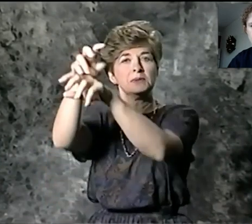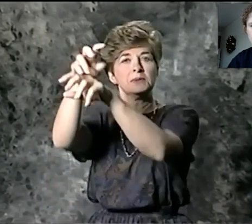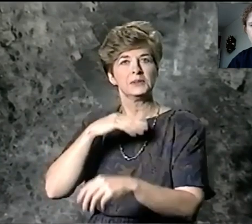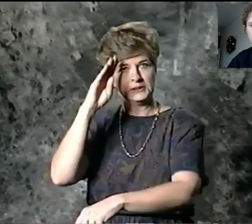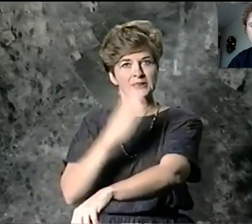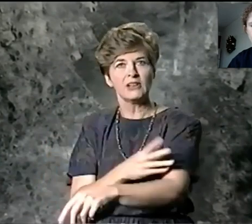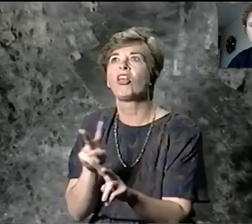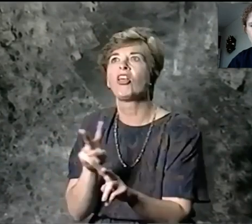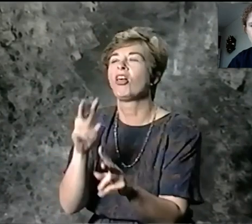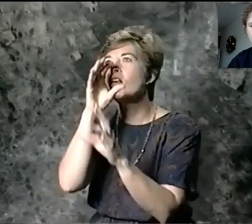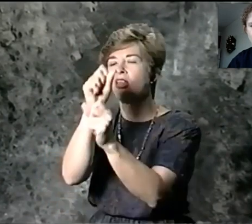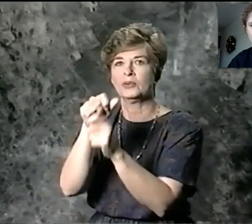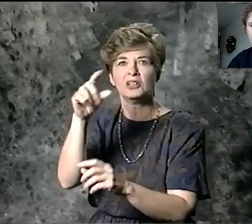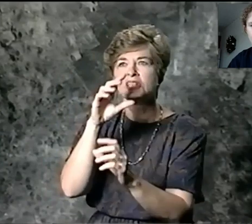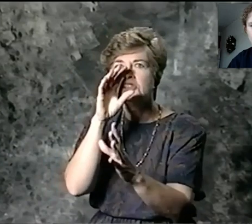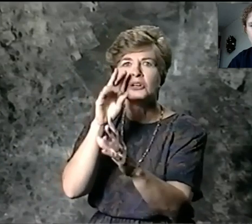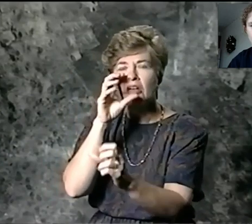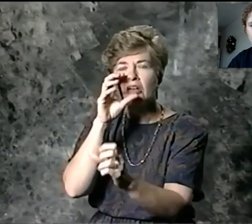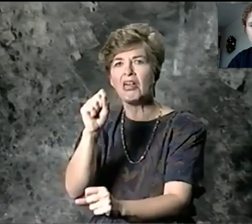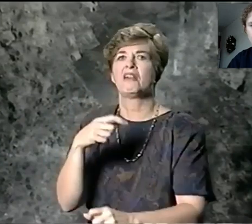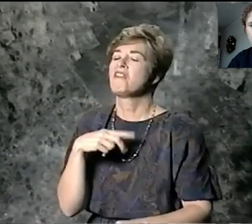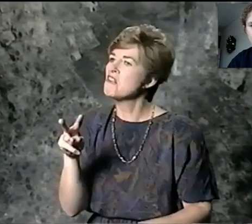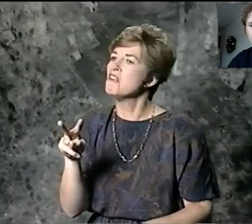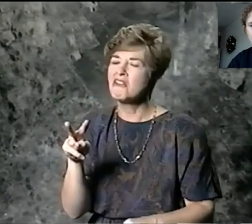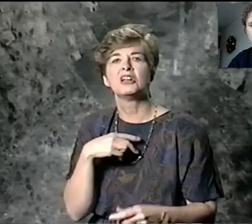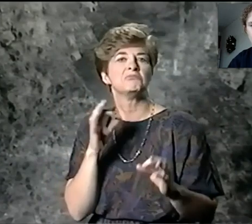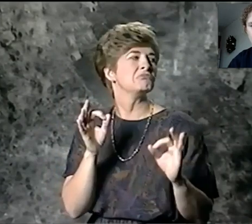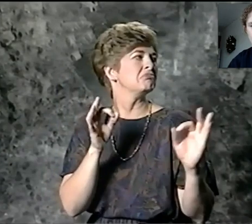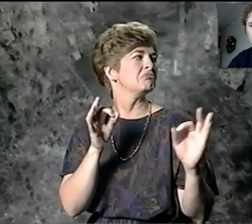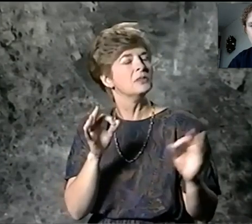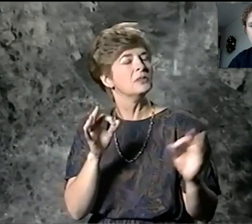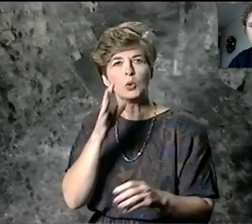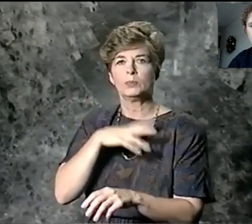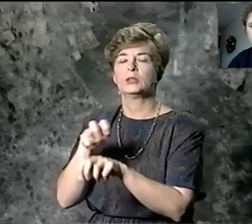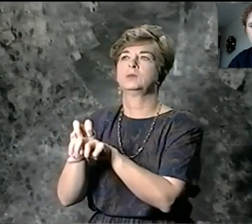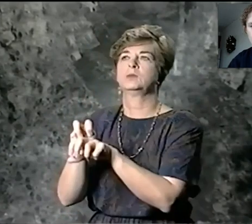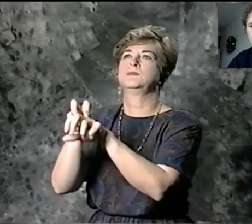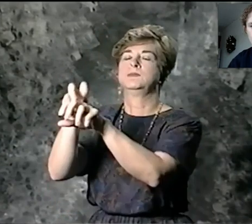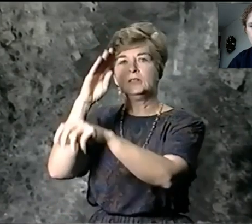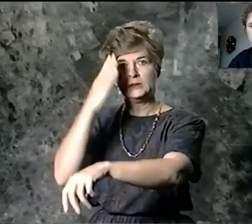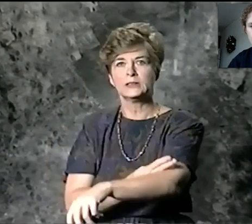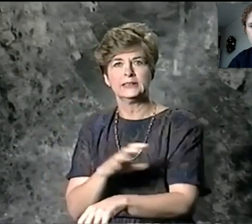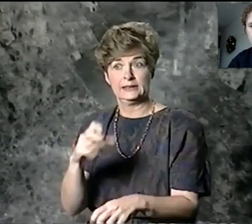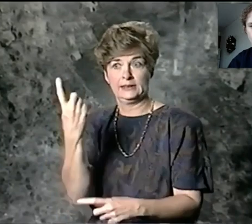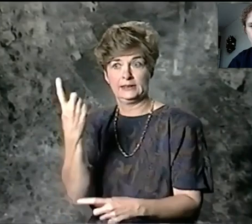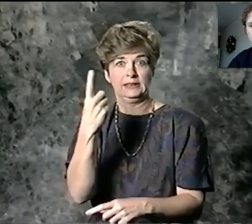You know, at the shopping malls they have the escalators, so the kids were very interested in that. And so as we're riding